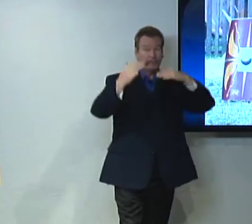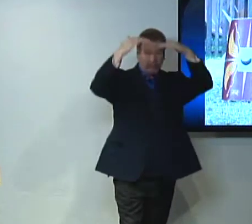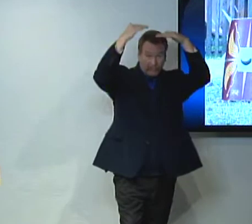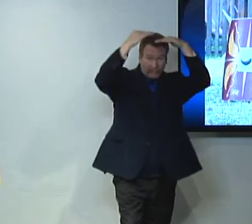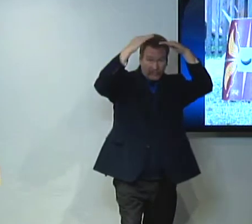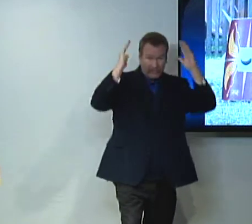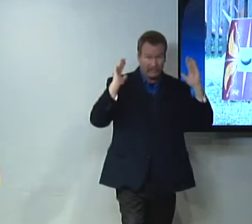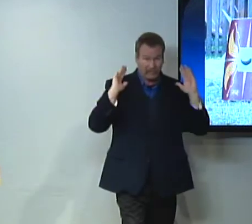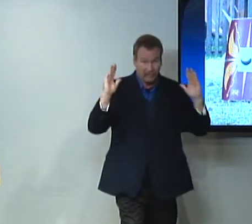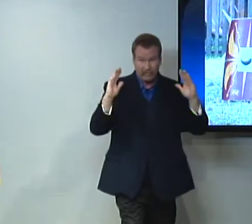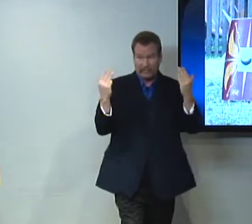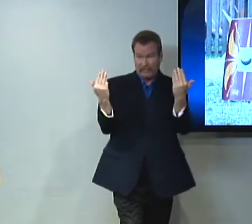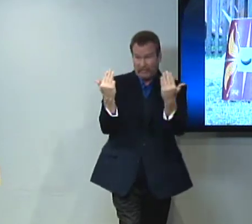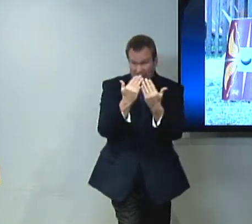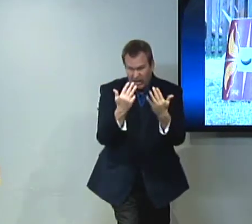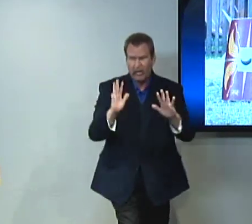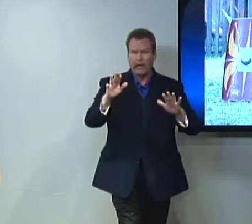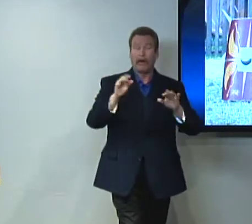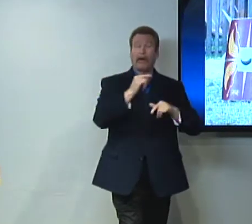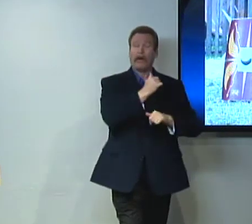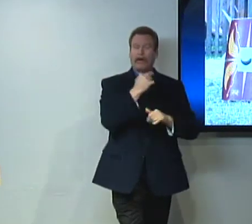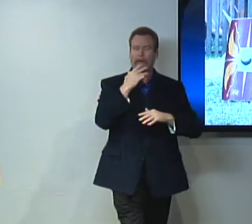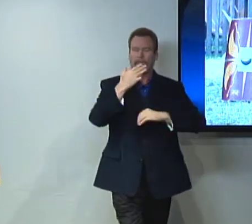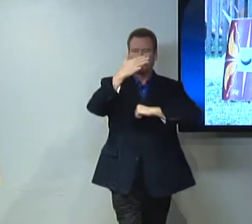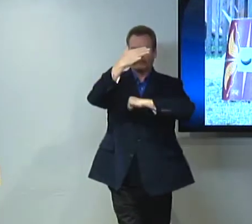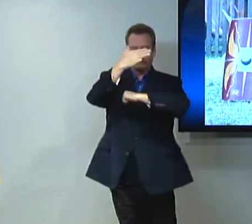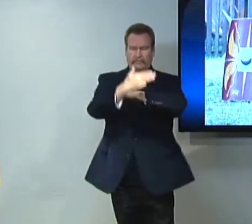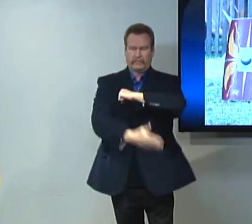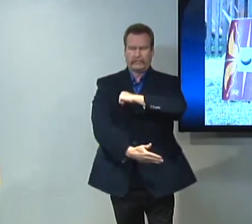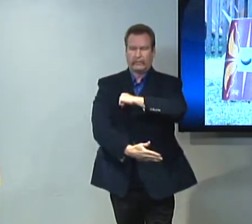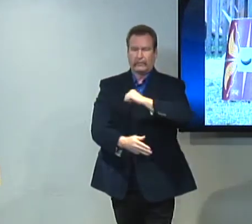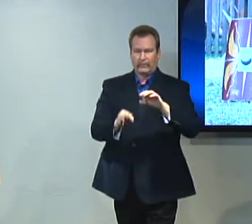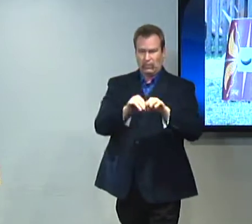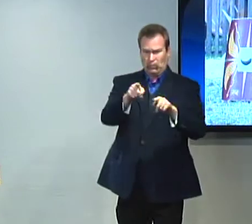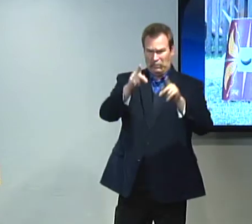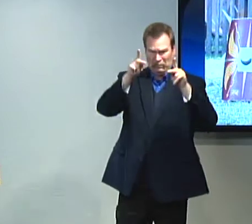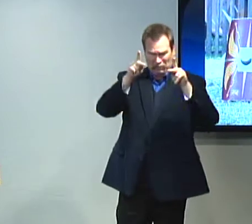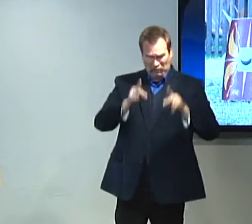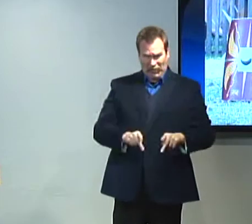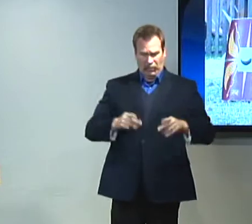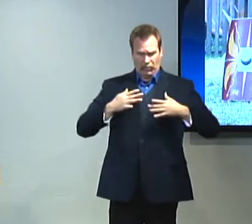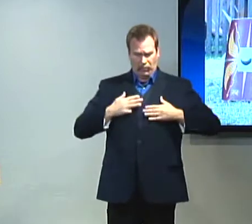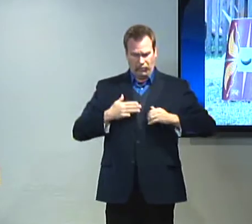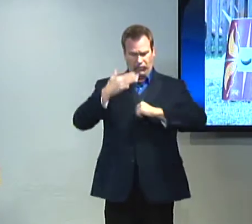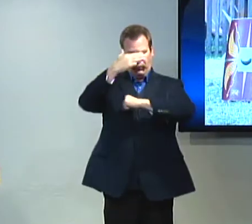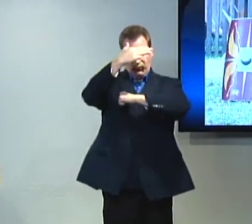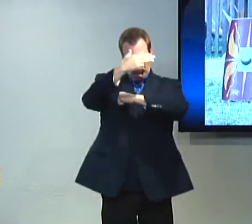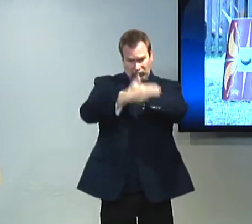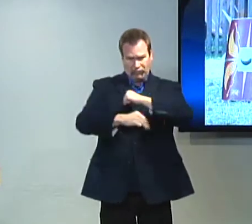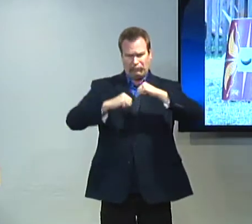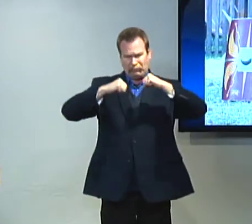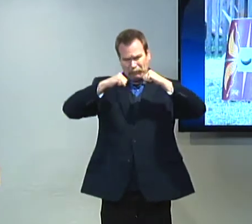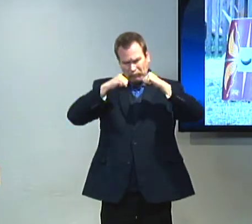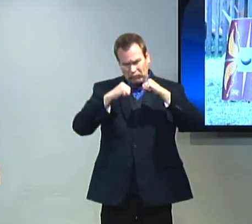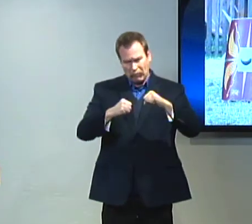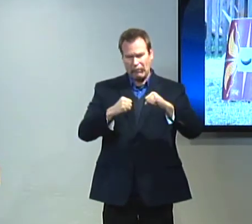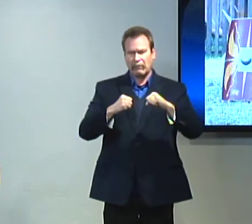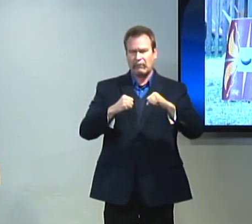their important leaders, because they would be so totally covered by these shields that they held on their arms. It